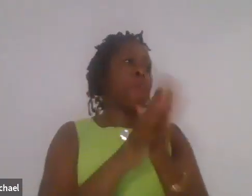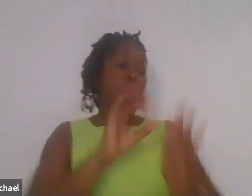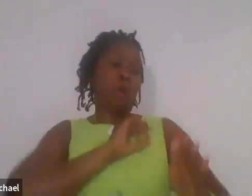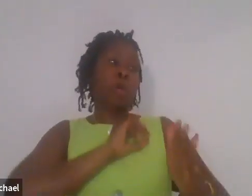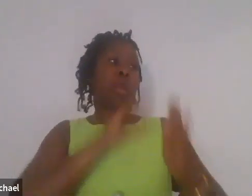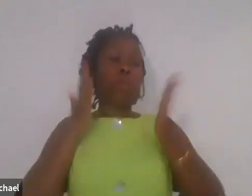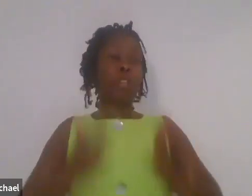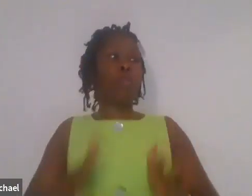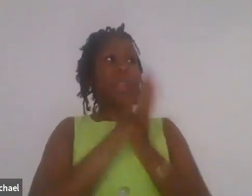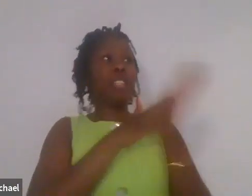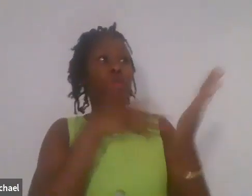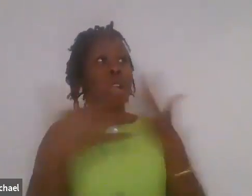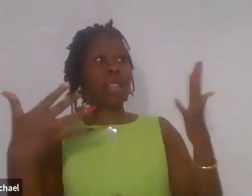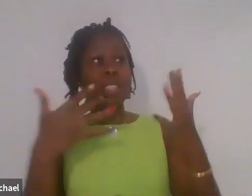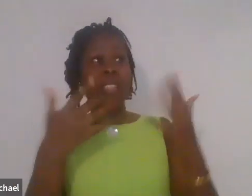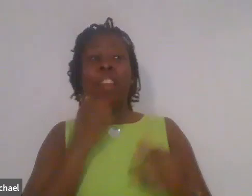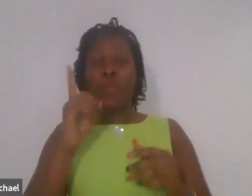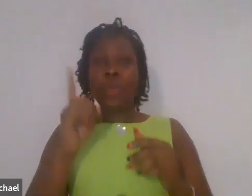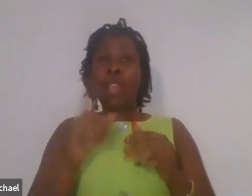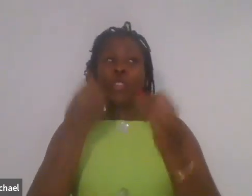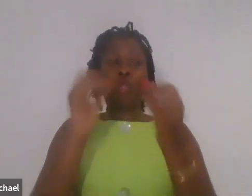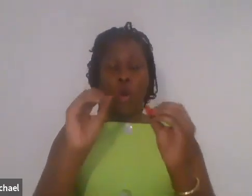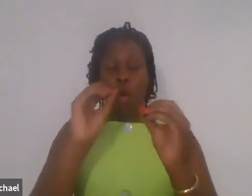my own personal networks. So